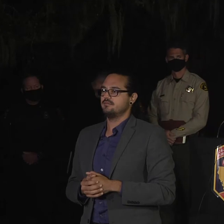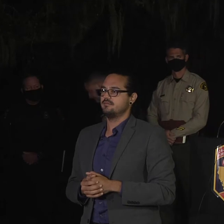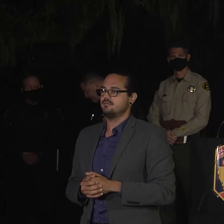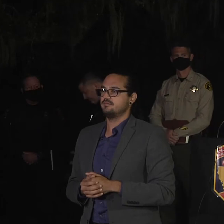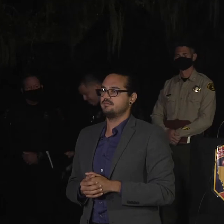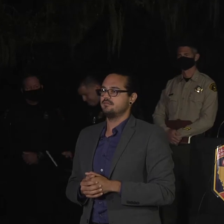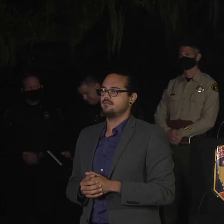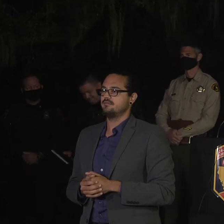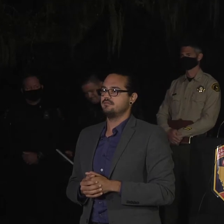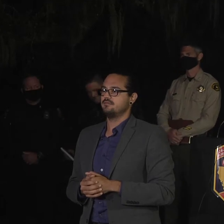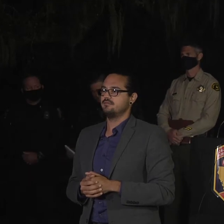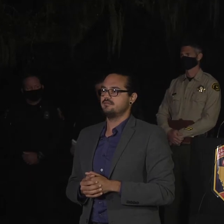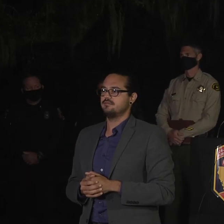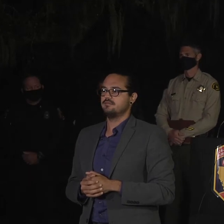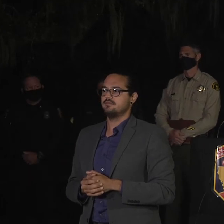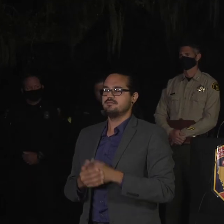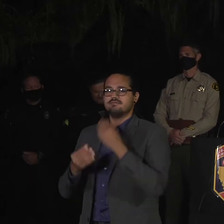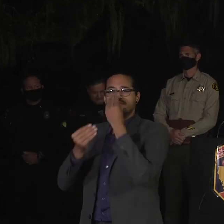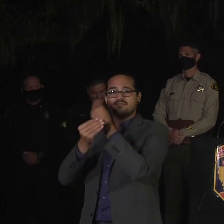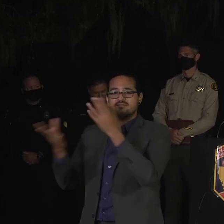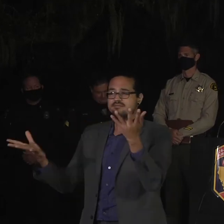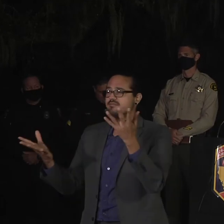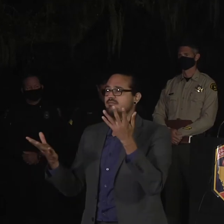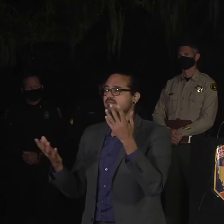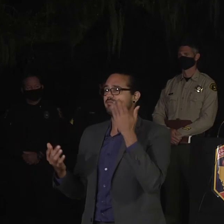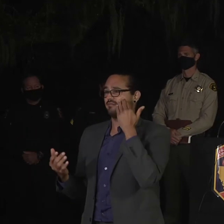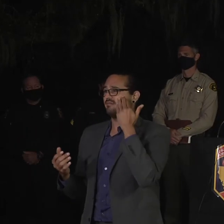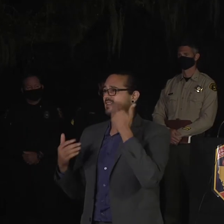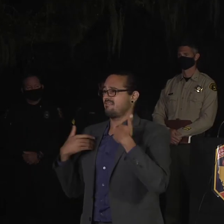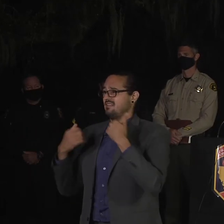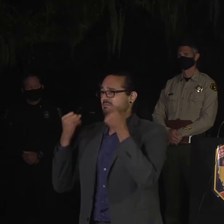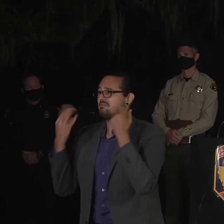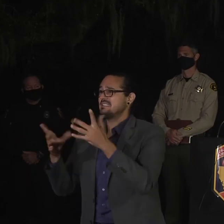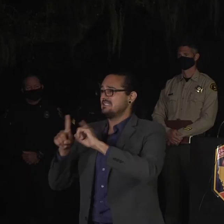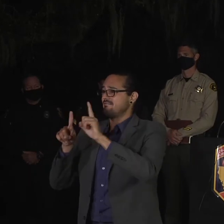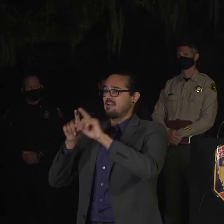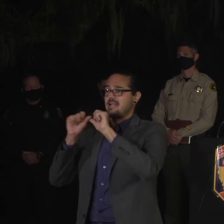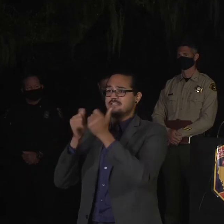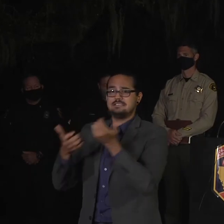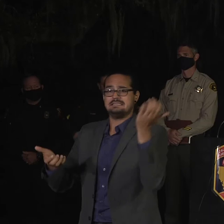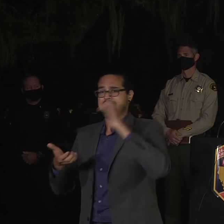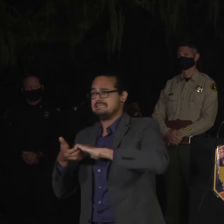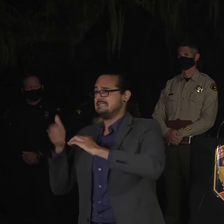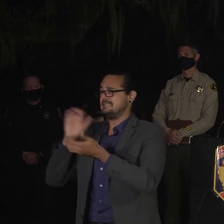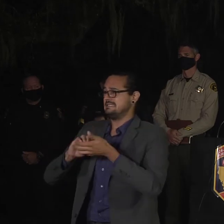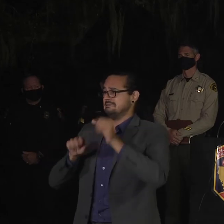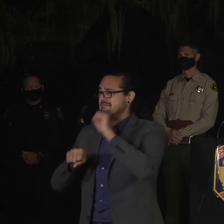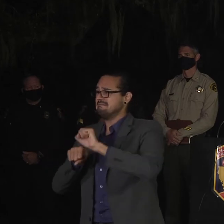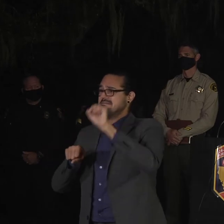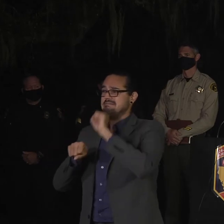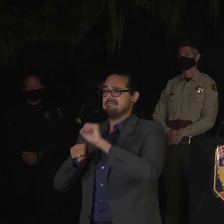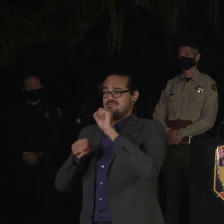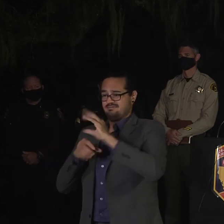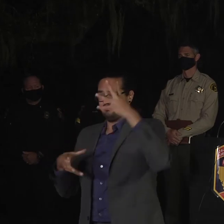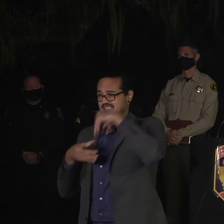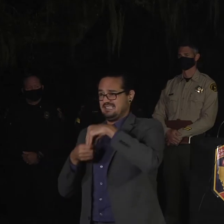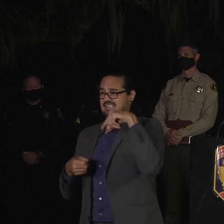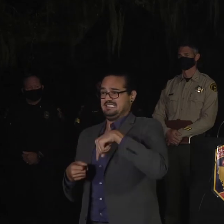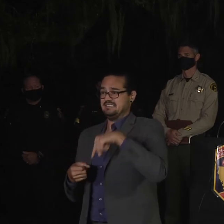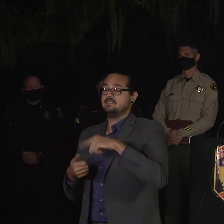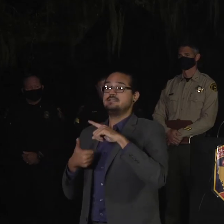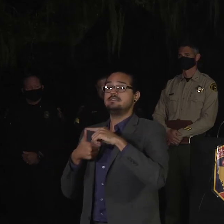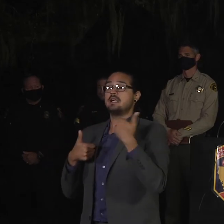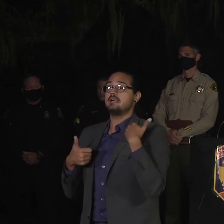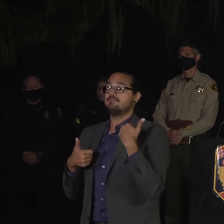As you're aware, this incident has a multitude of different agencies in unified command, including multiple fire districts, CAL FIRE, as well as